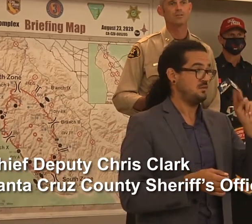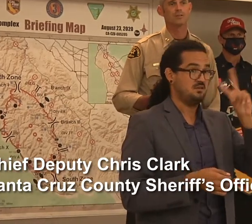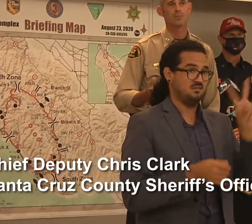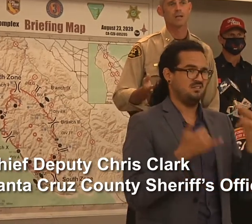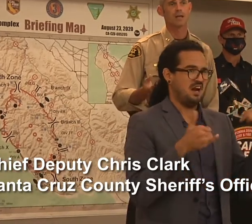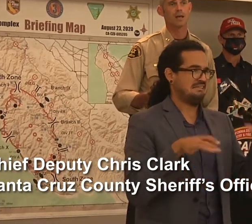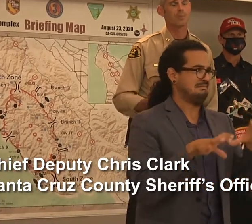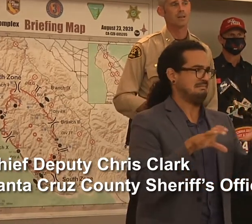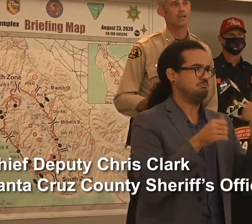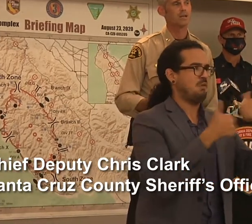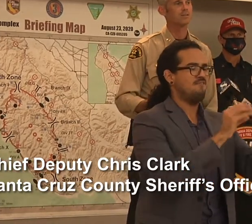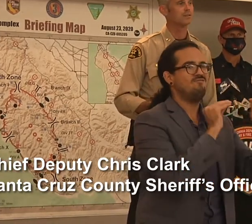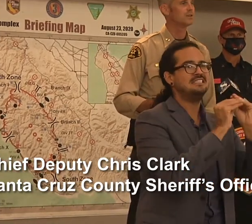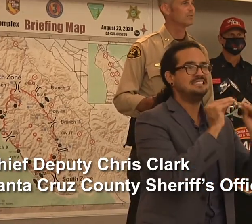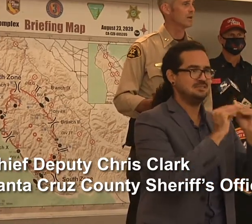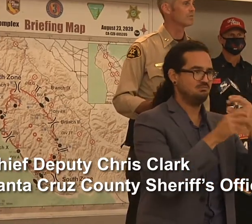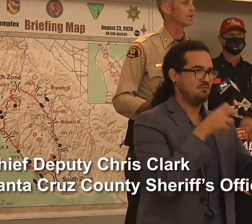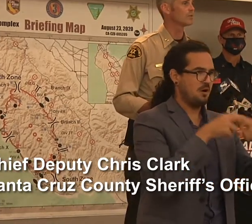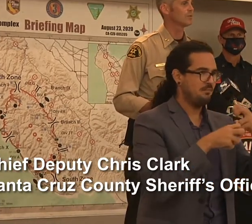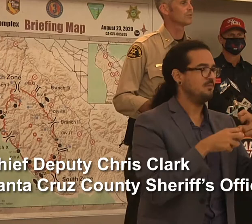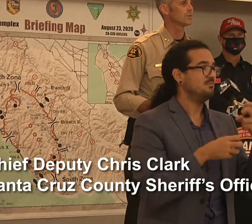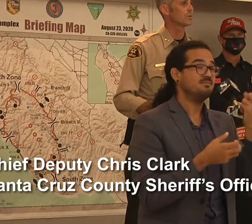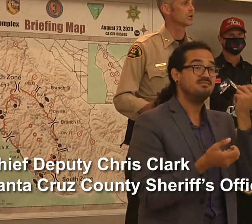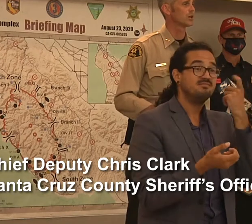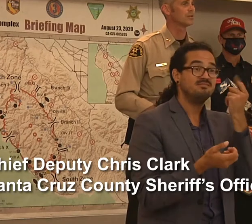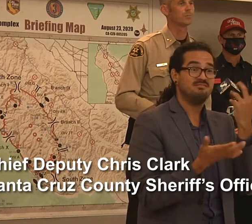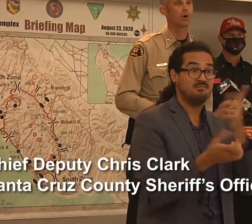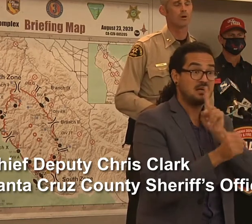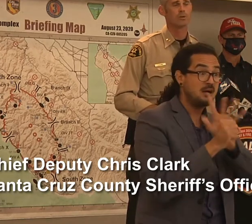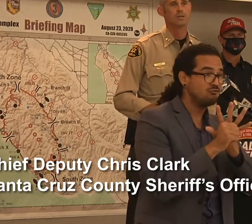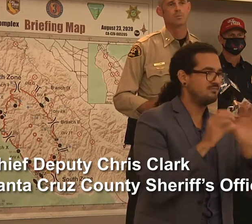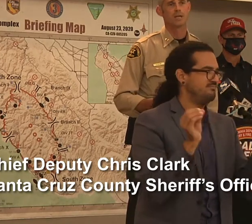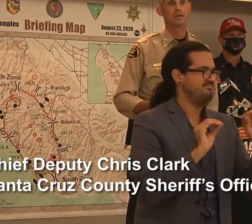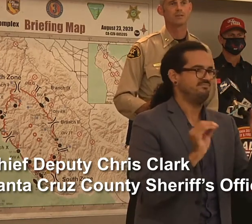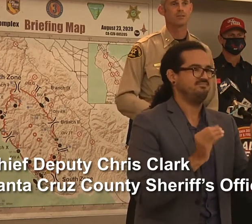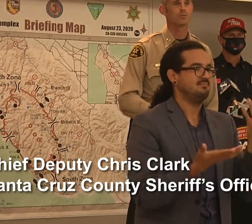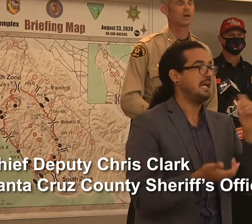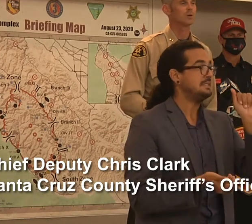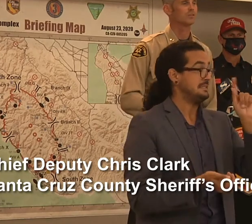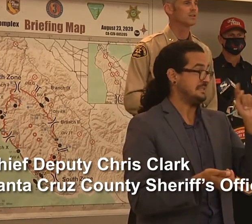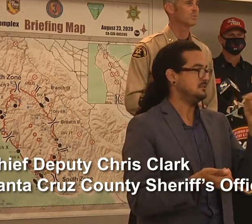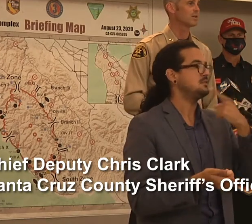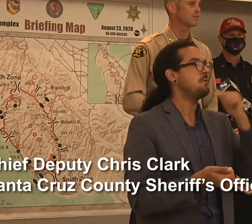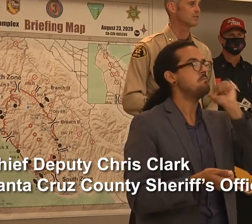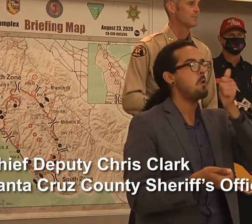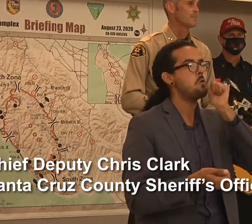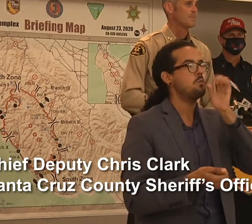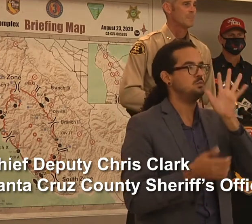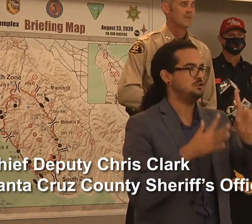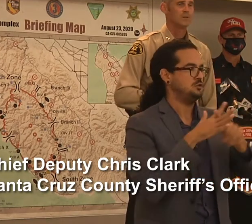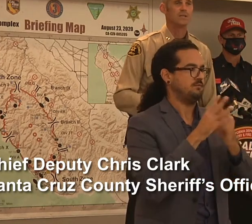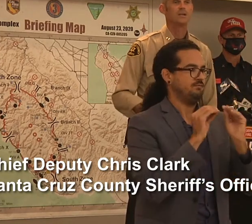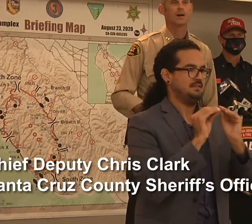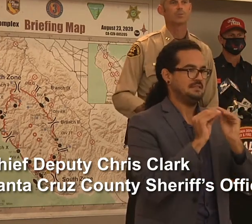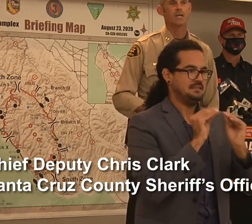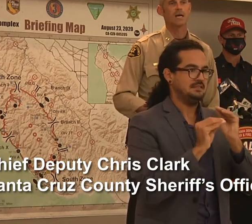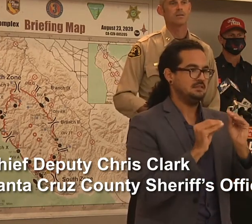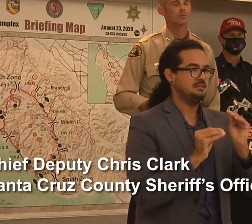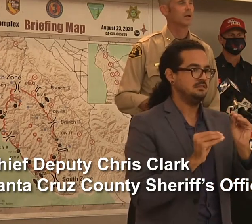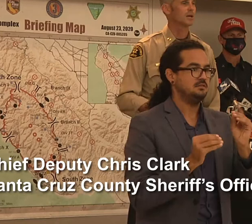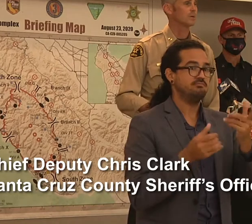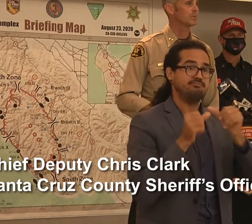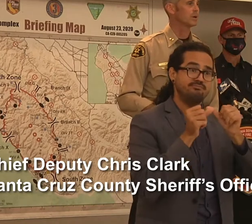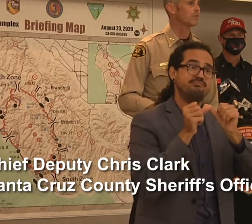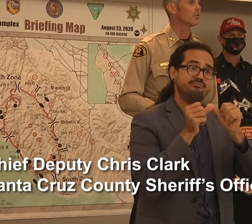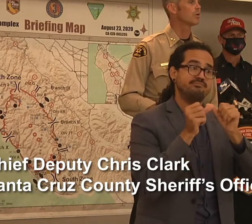else changes, that might not happen. And then AT&T, if you have that service, they're working on it tomorrow. That could take some time. I say that because if you needed help tonight,